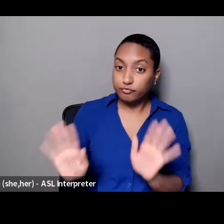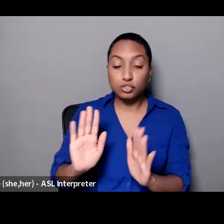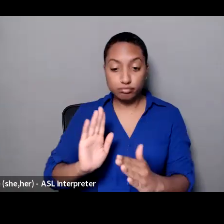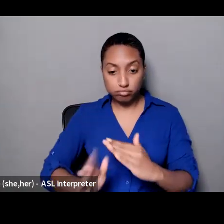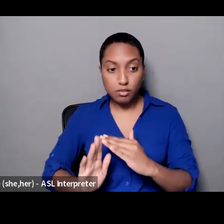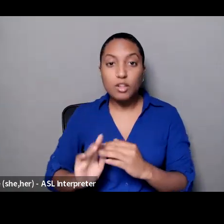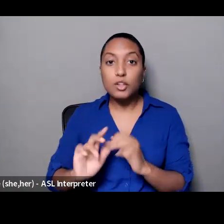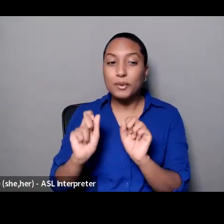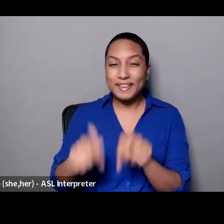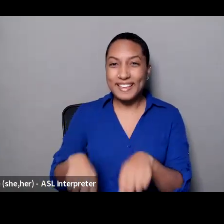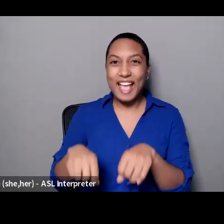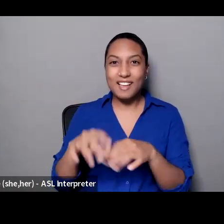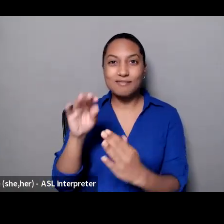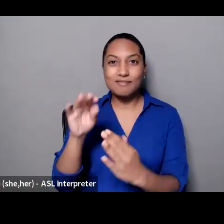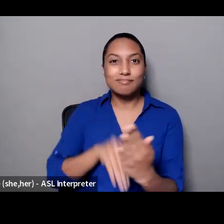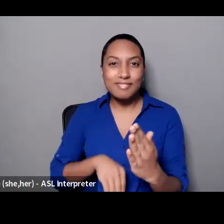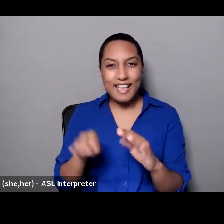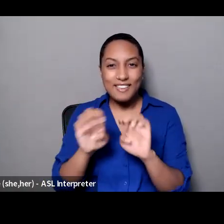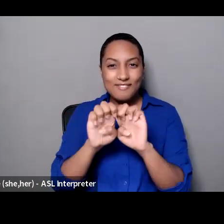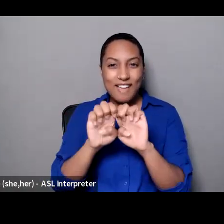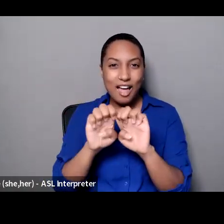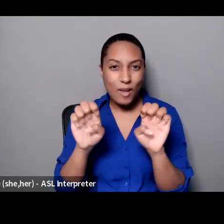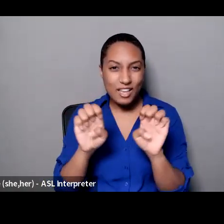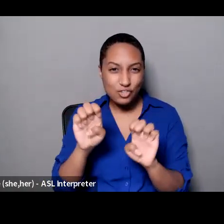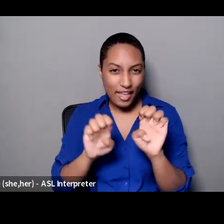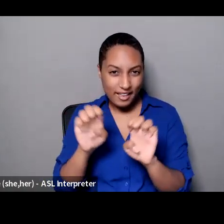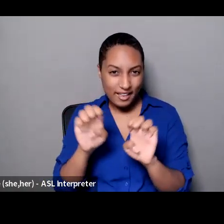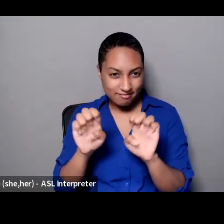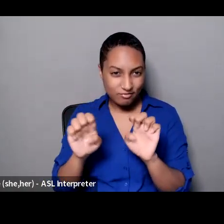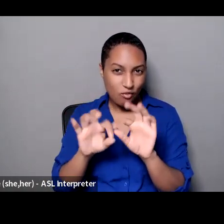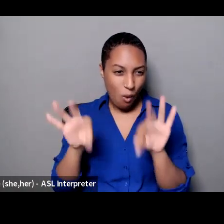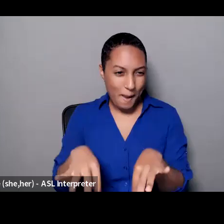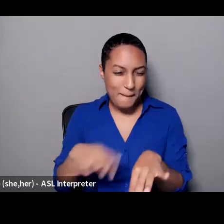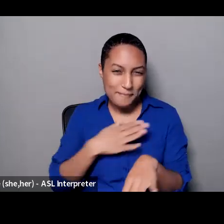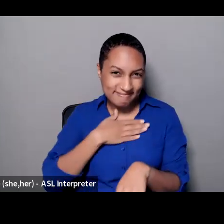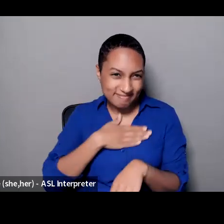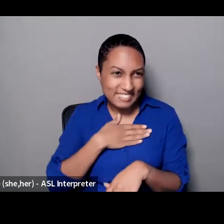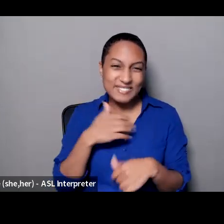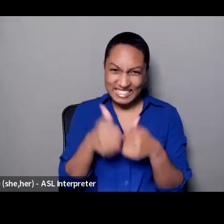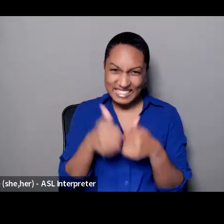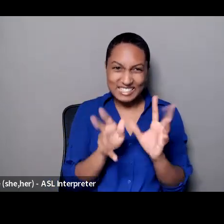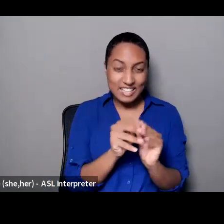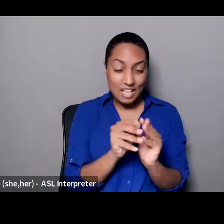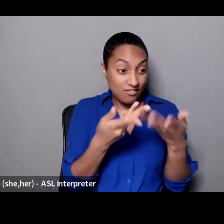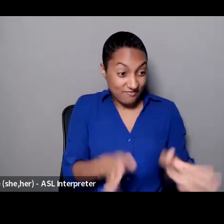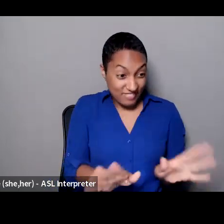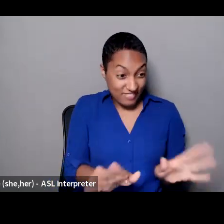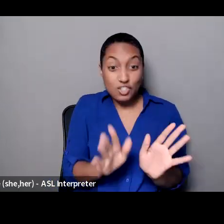if you take a few moments to complete the evaluation after each session for this